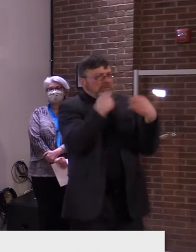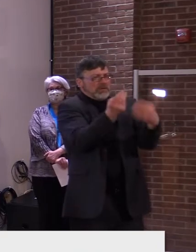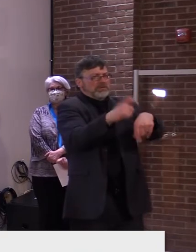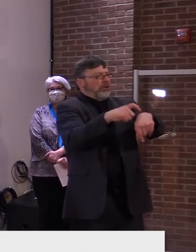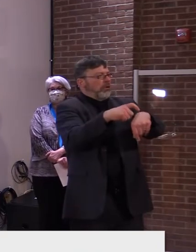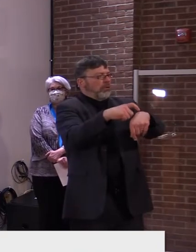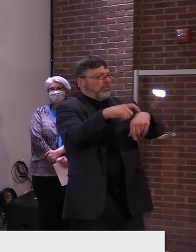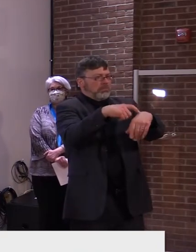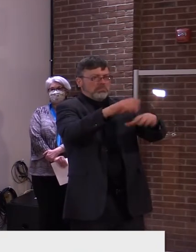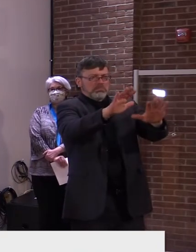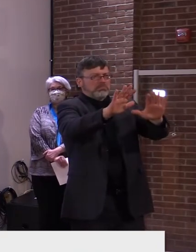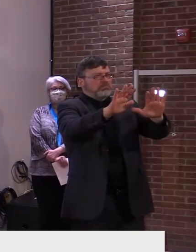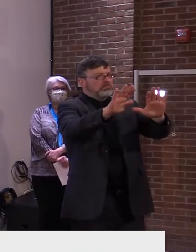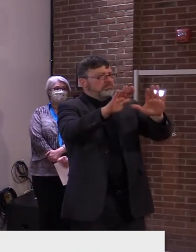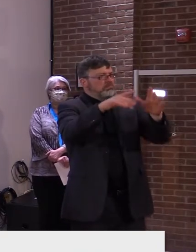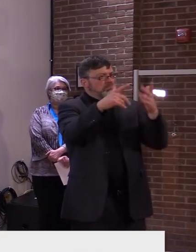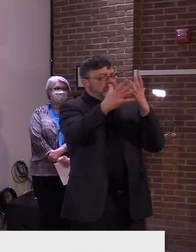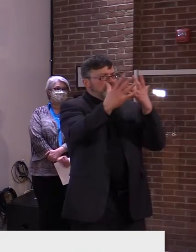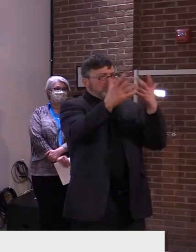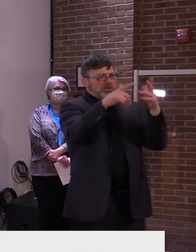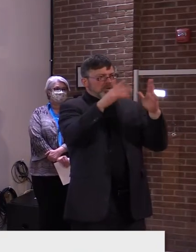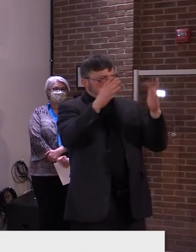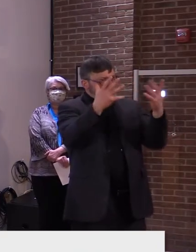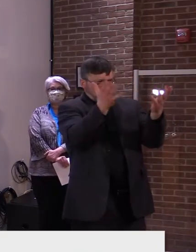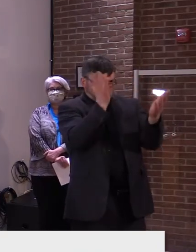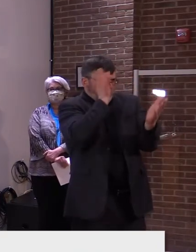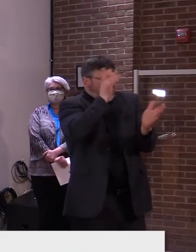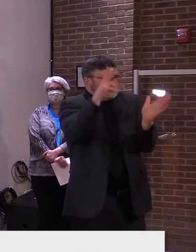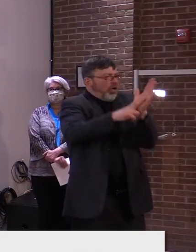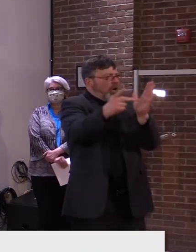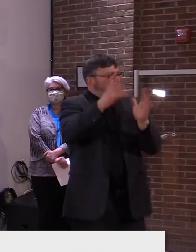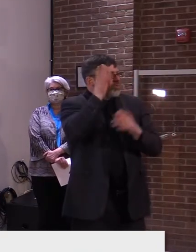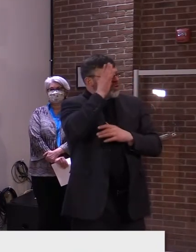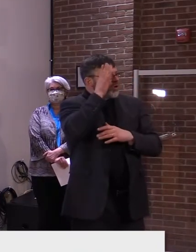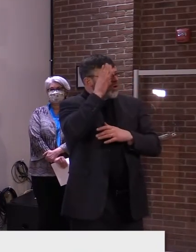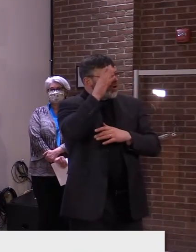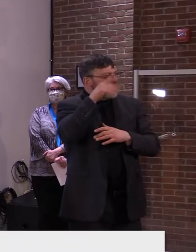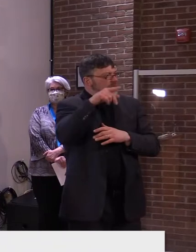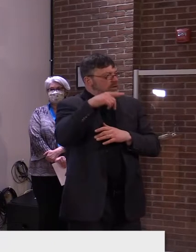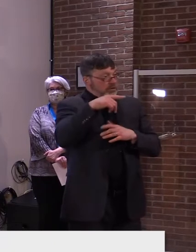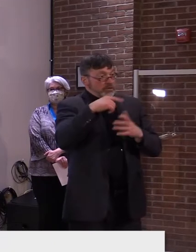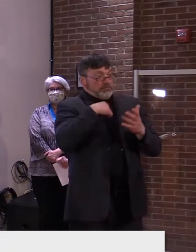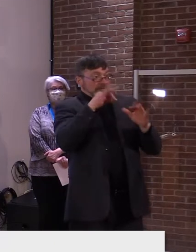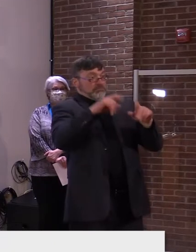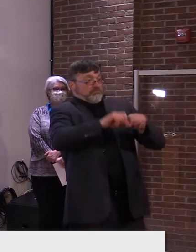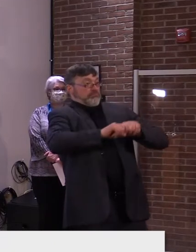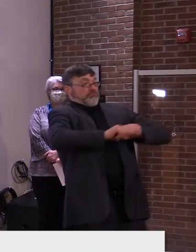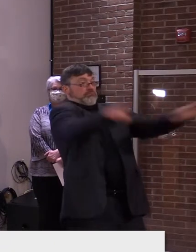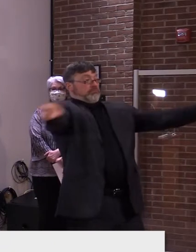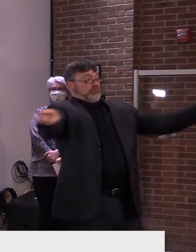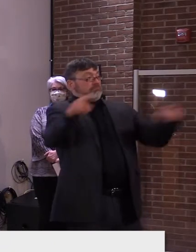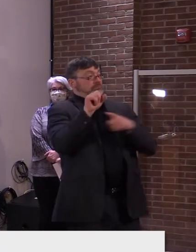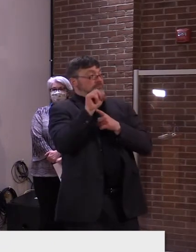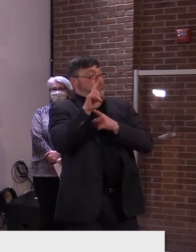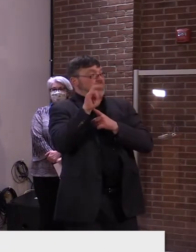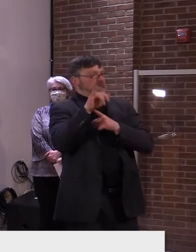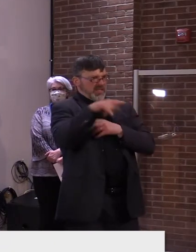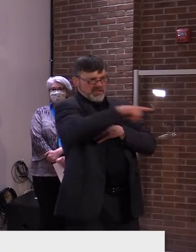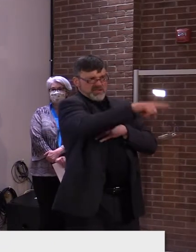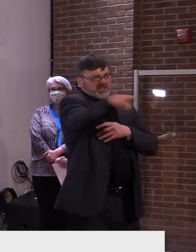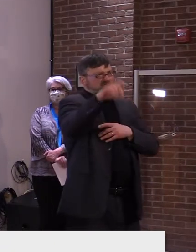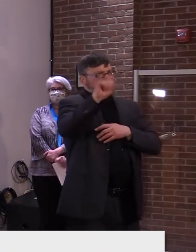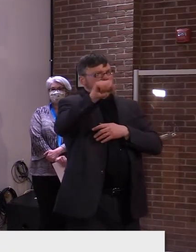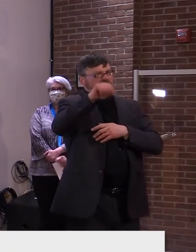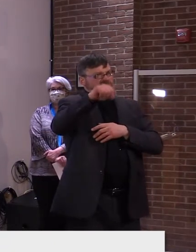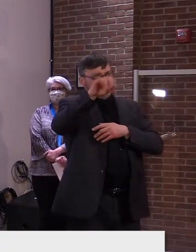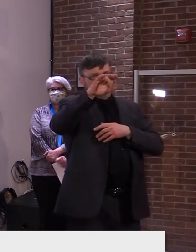that we can get the vast majority of that 90% or whatever that number was in the beginning who surveyed and said that